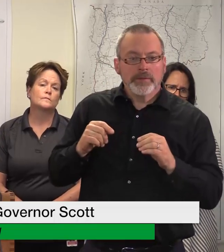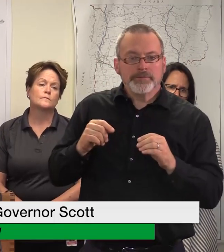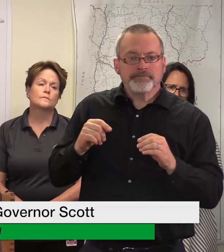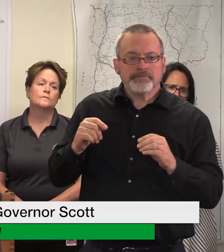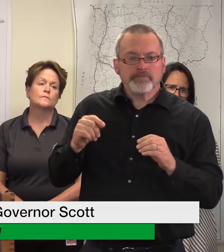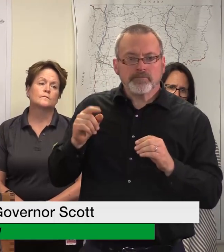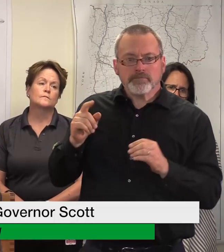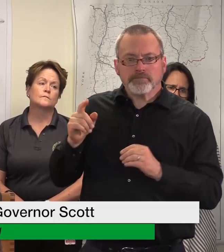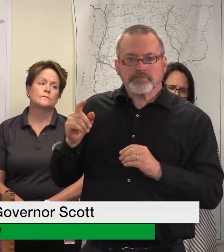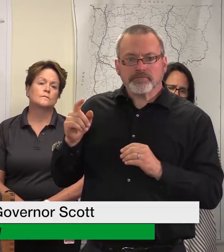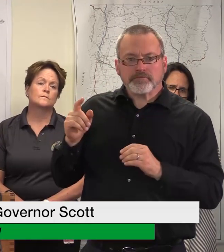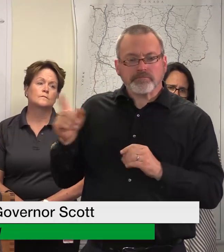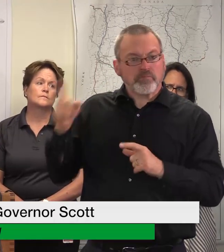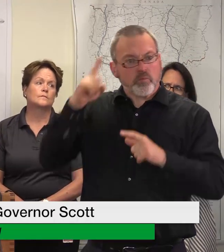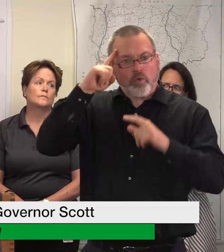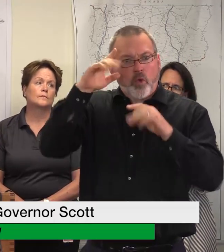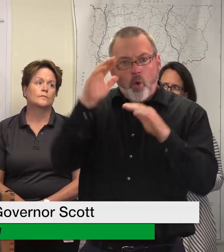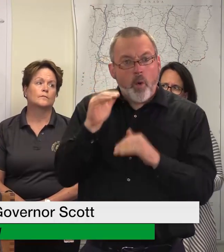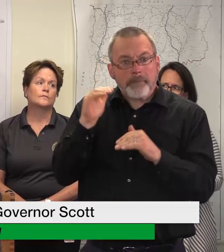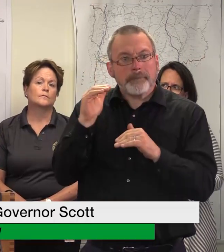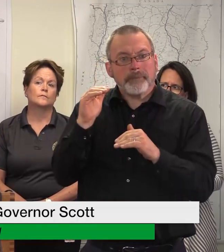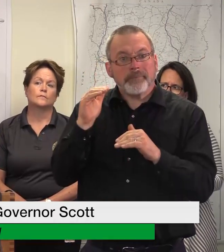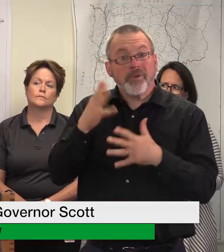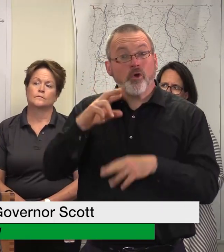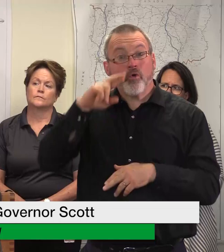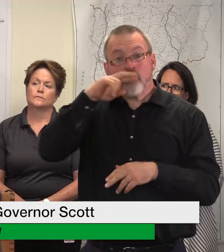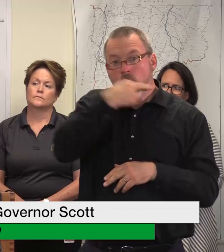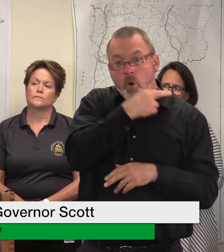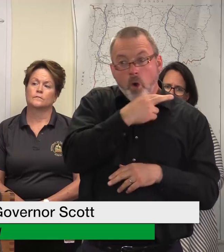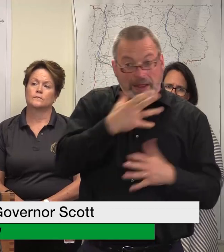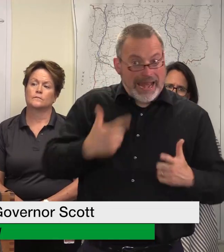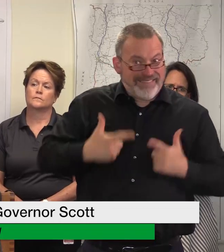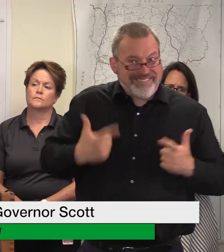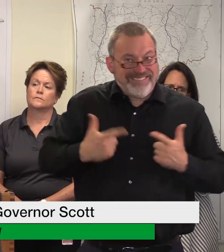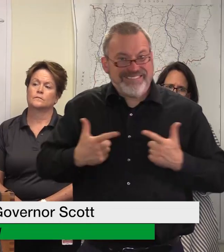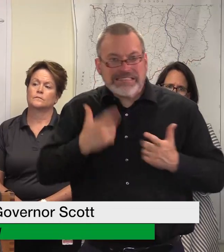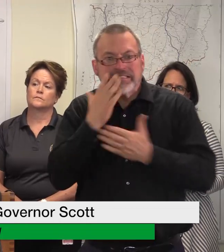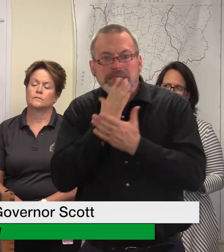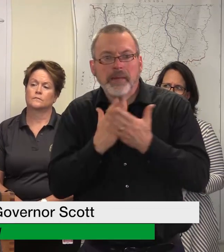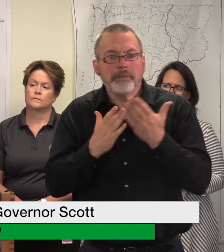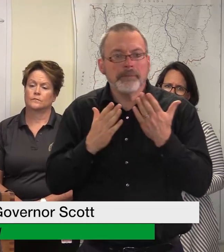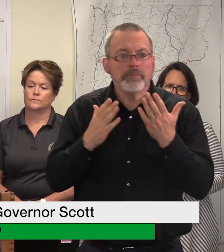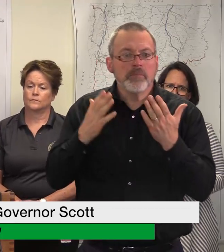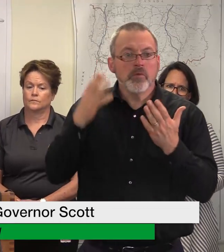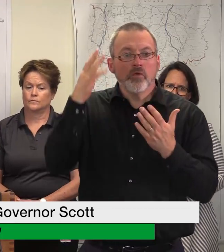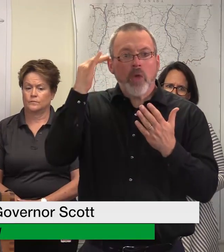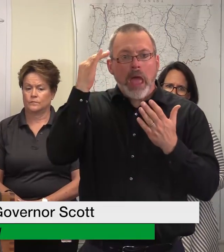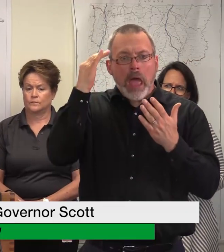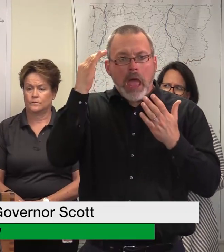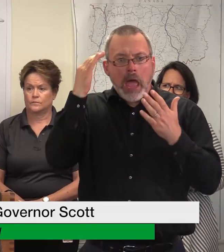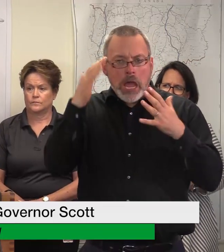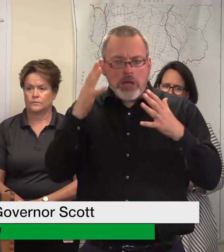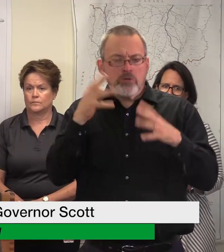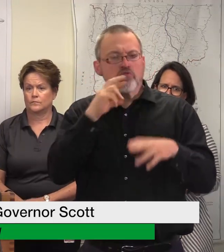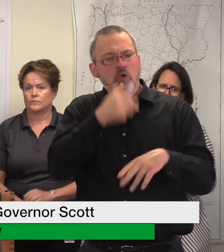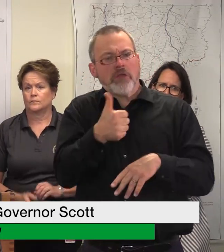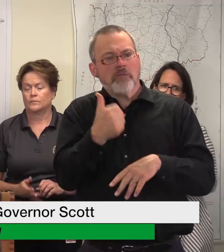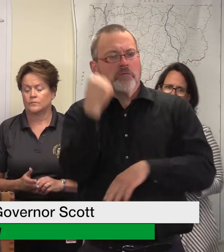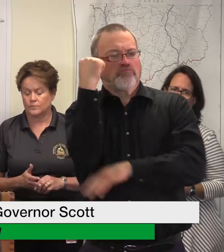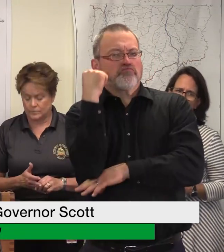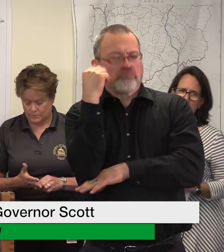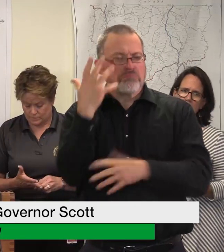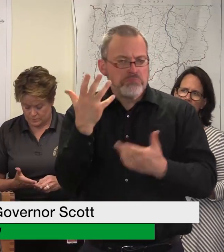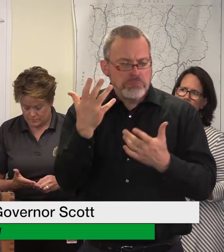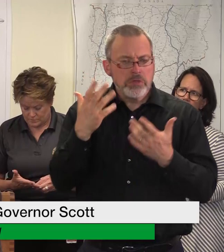hope that some of the corn crop was going to survive, that it, corn is something that can survive being underwater for